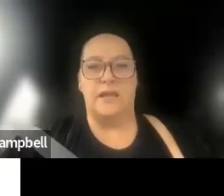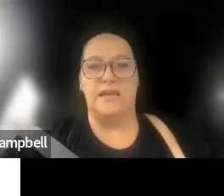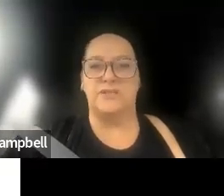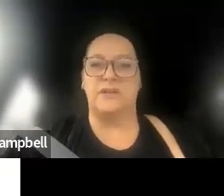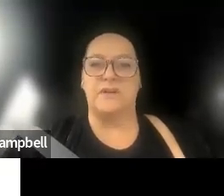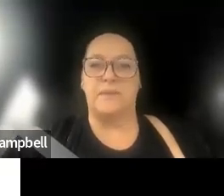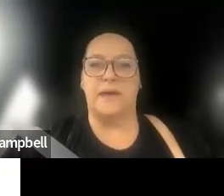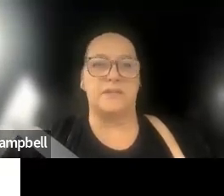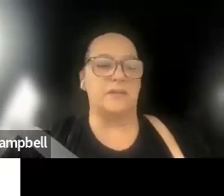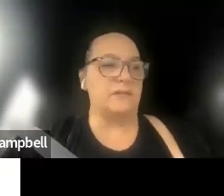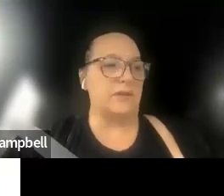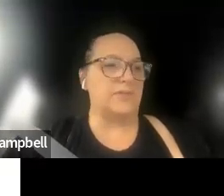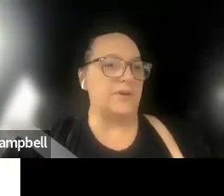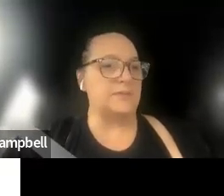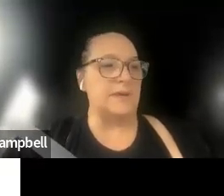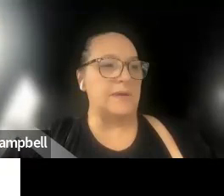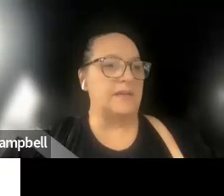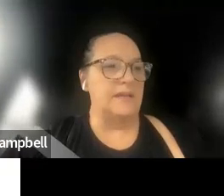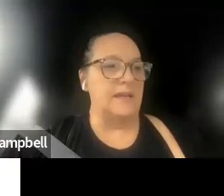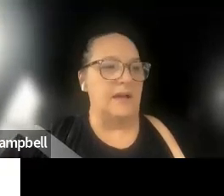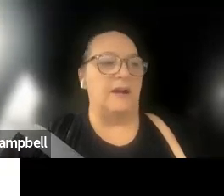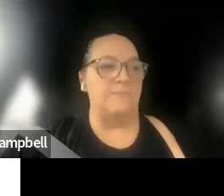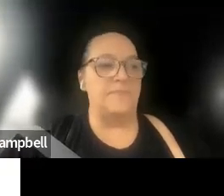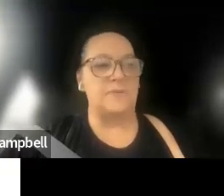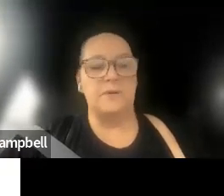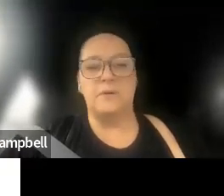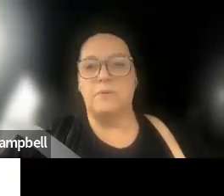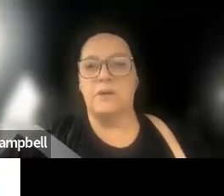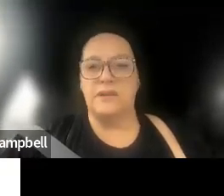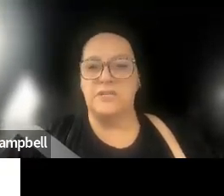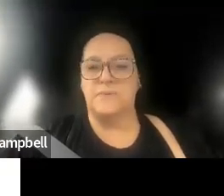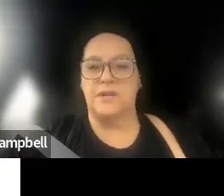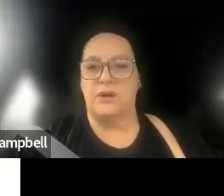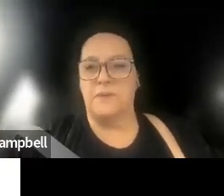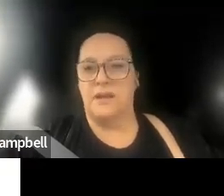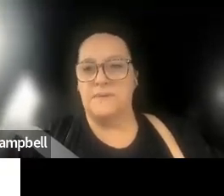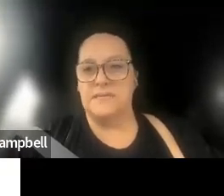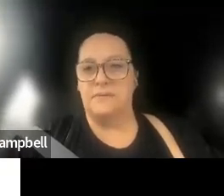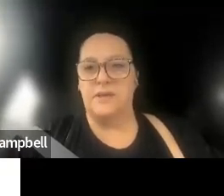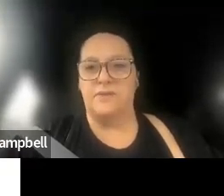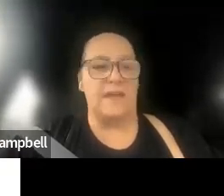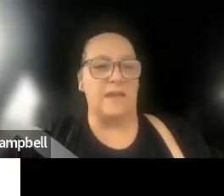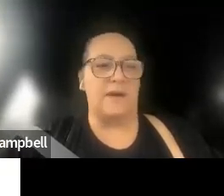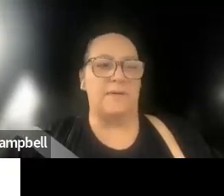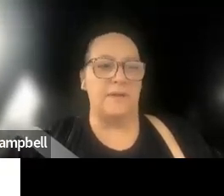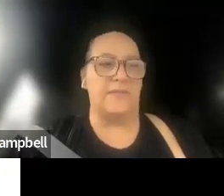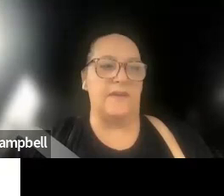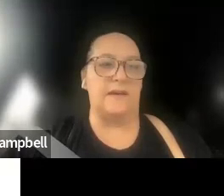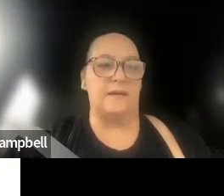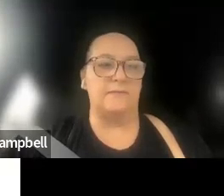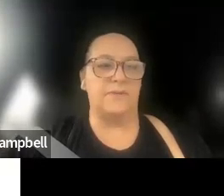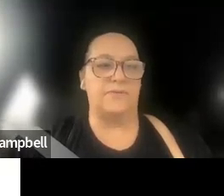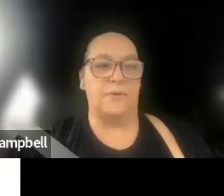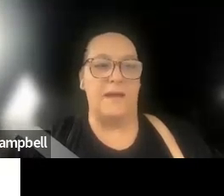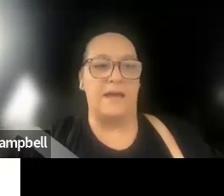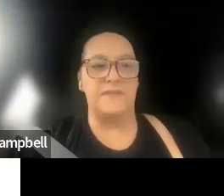On occasion, I've gone back to look at those, but so we're kind of just wanted to open it up and see what you think about